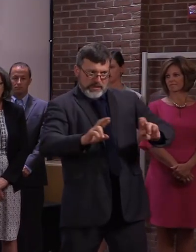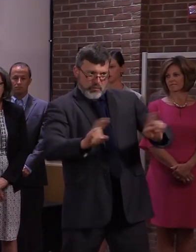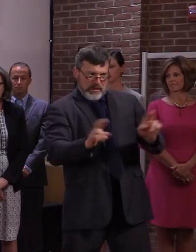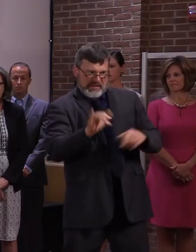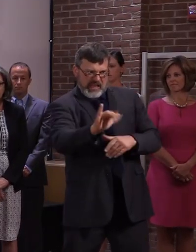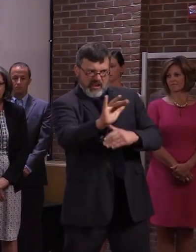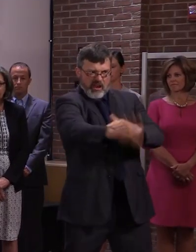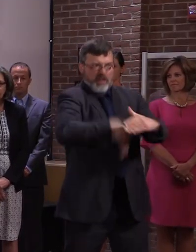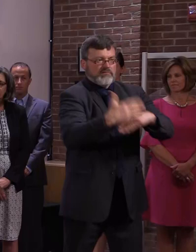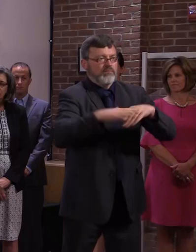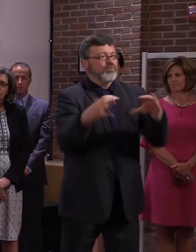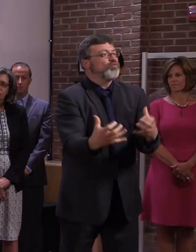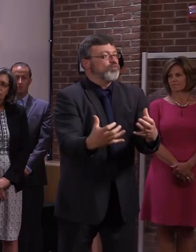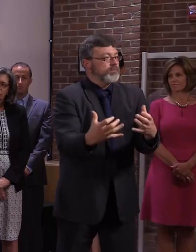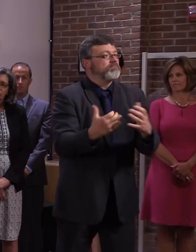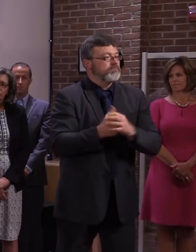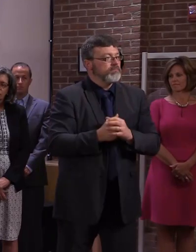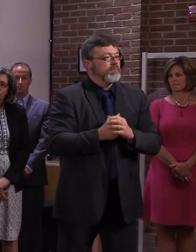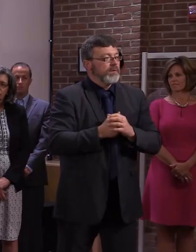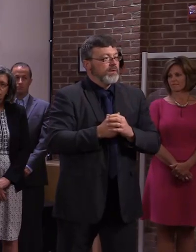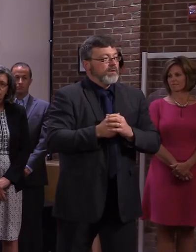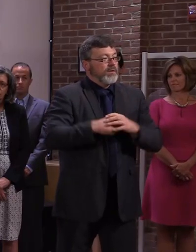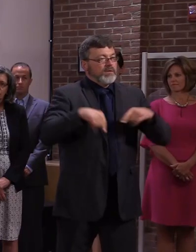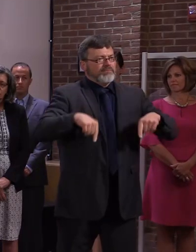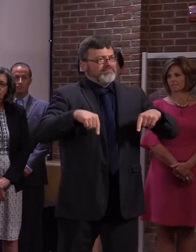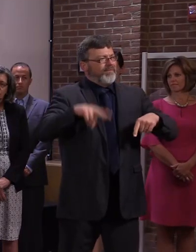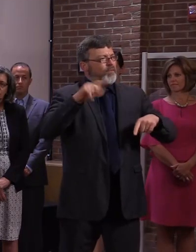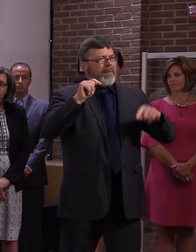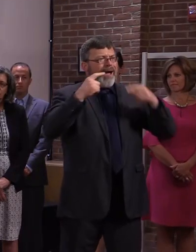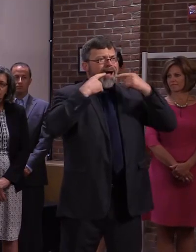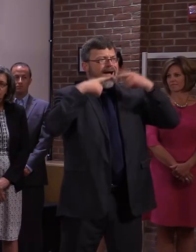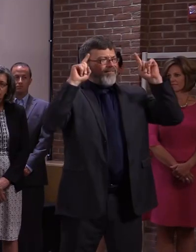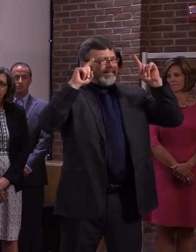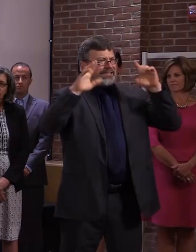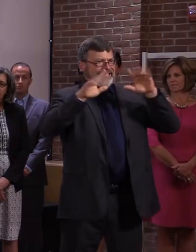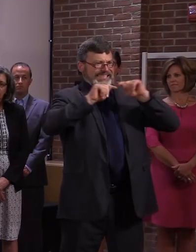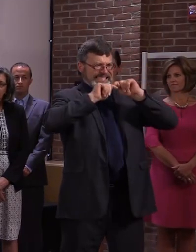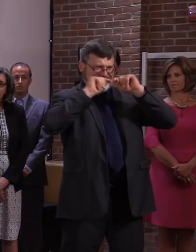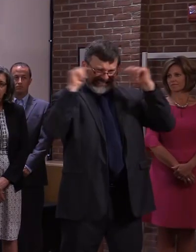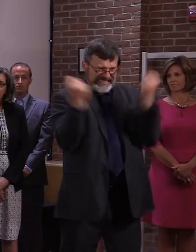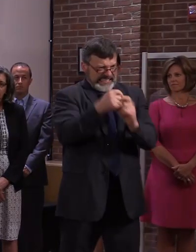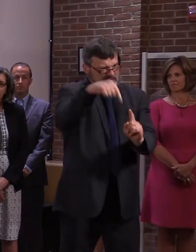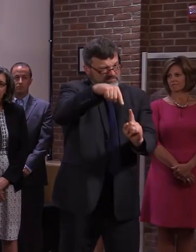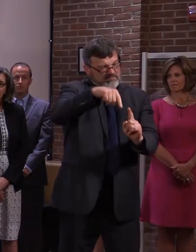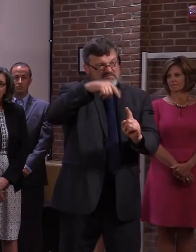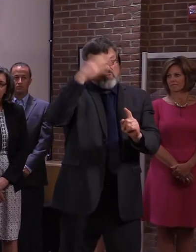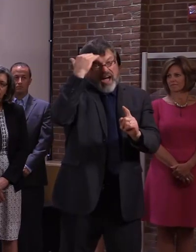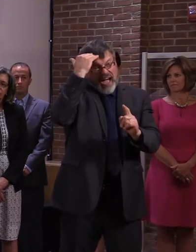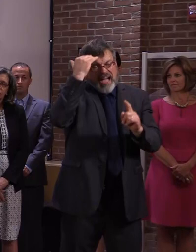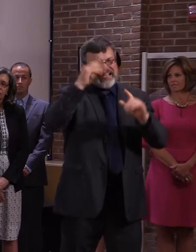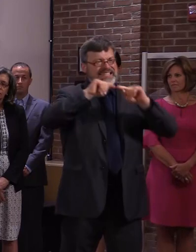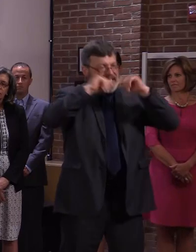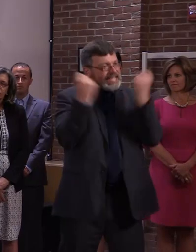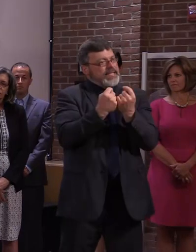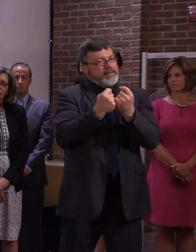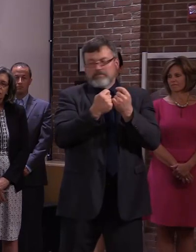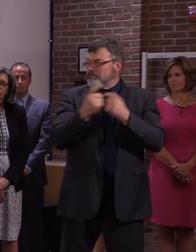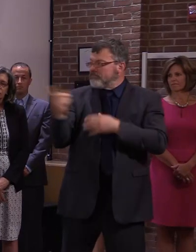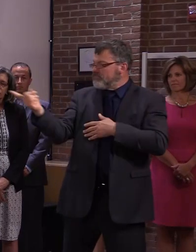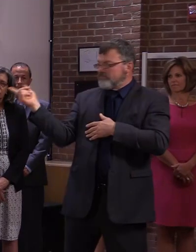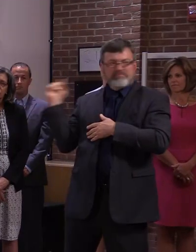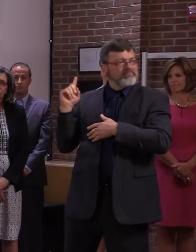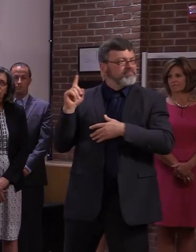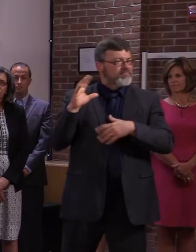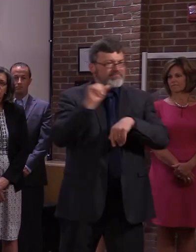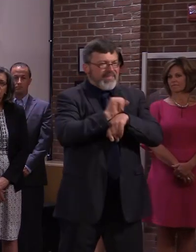Vermont's success has been a team effort across the state. Each one of us knows people who have